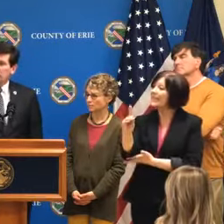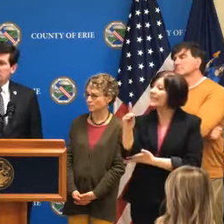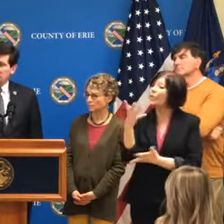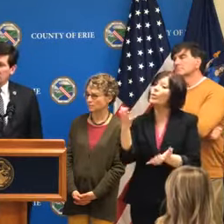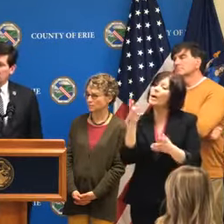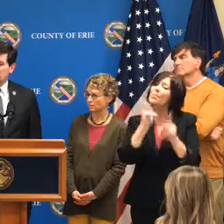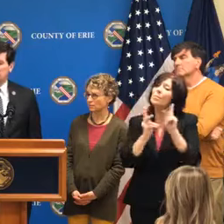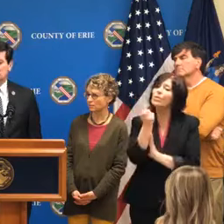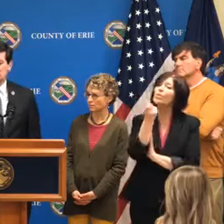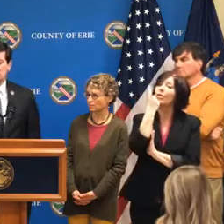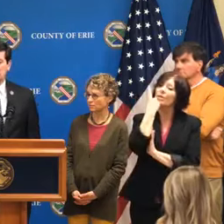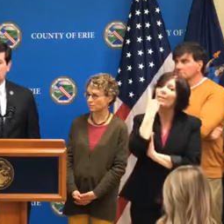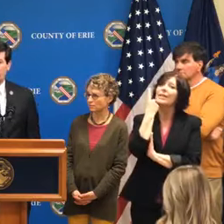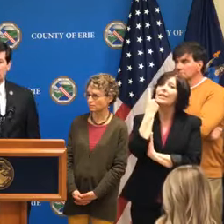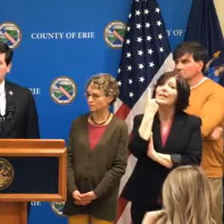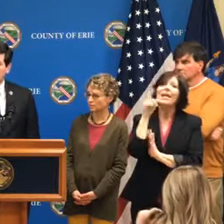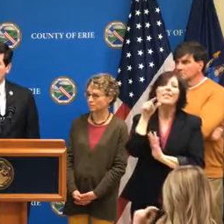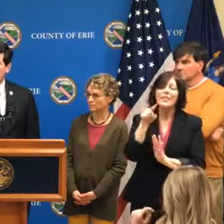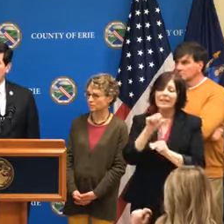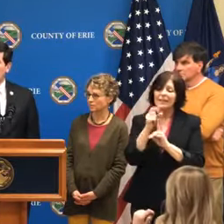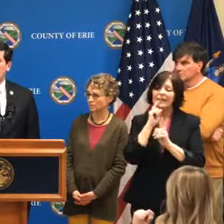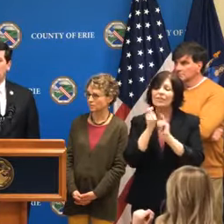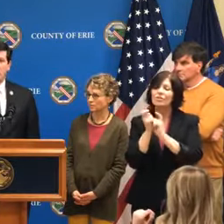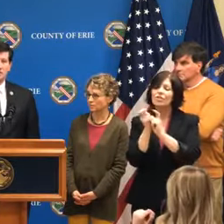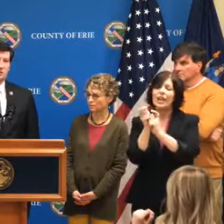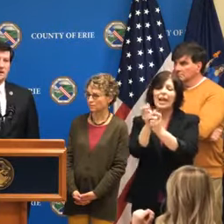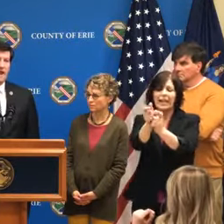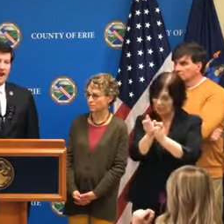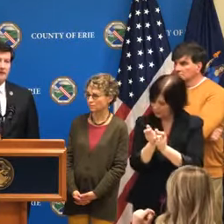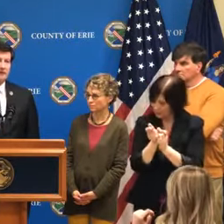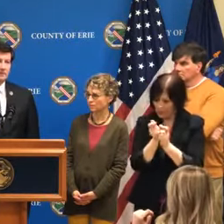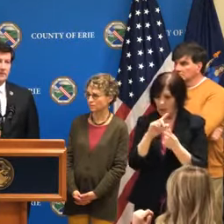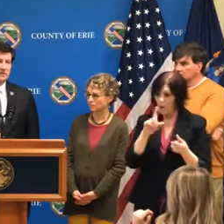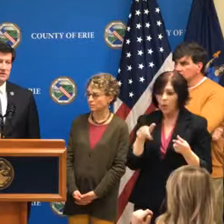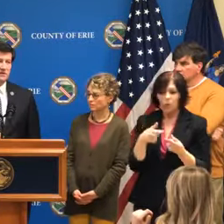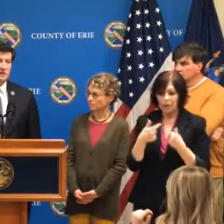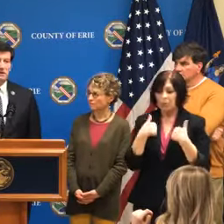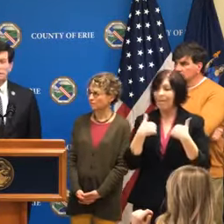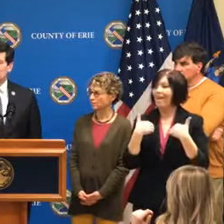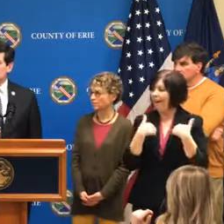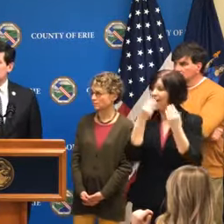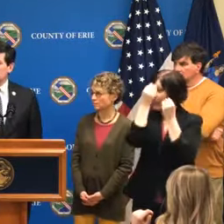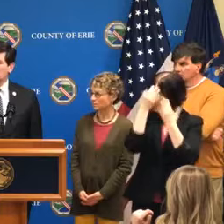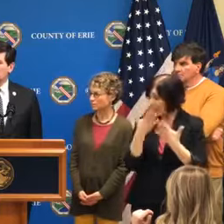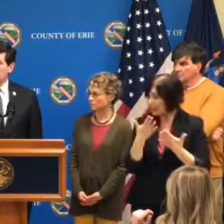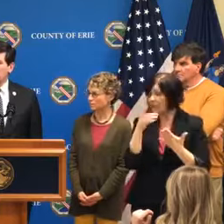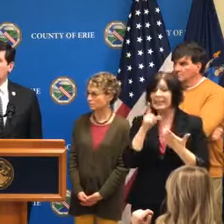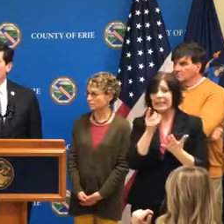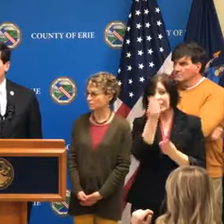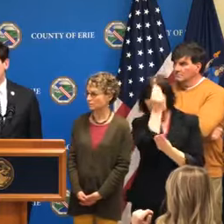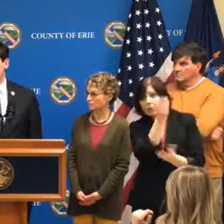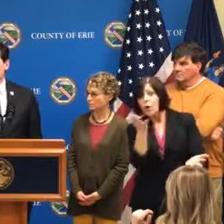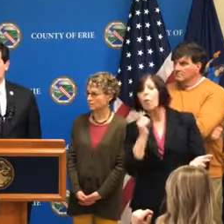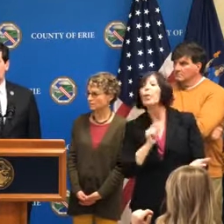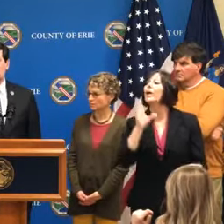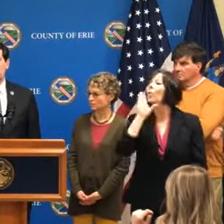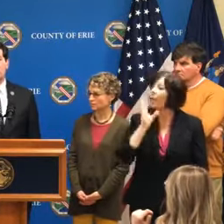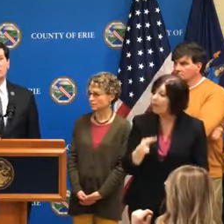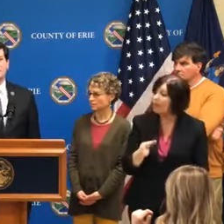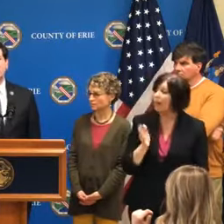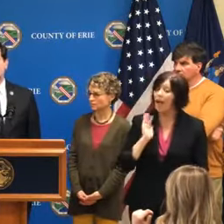people to understand that this is going to be an evolving matter, and once we have information that needs to be shared with the public, we will share it, because